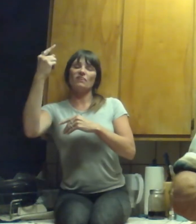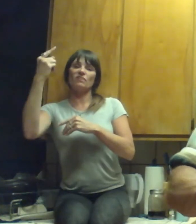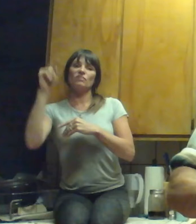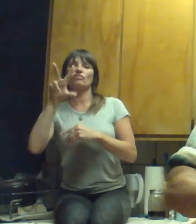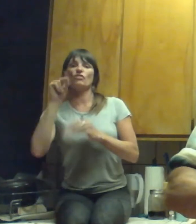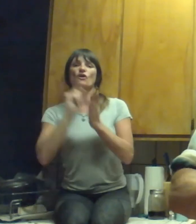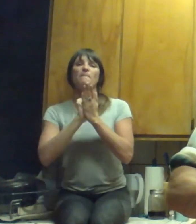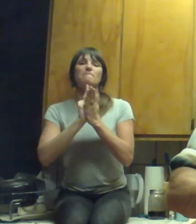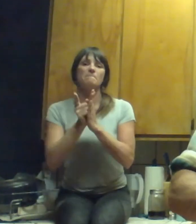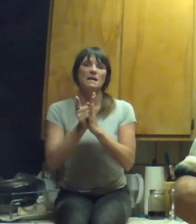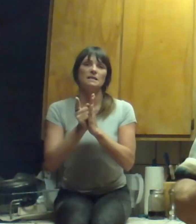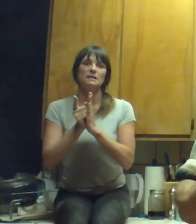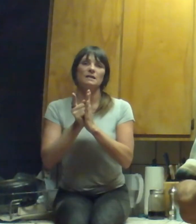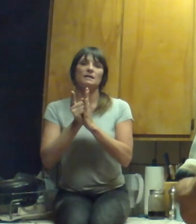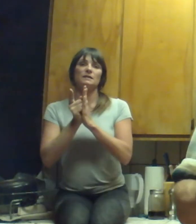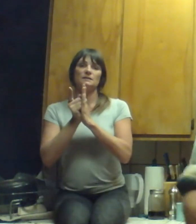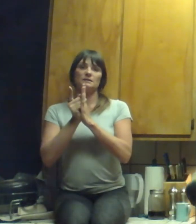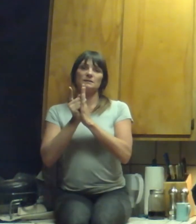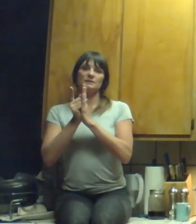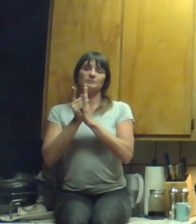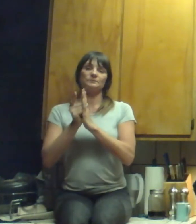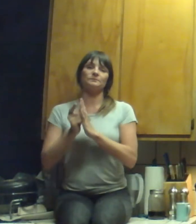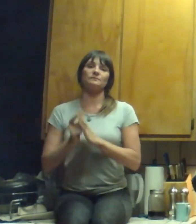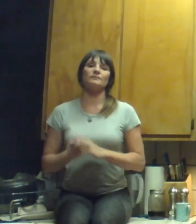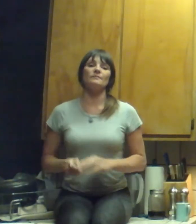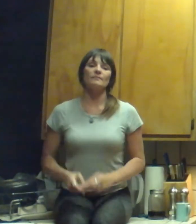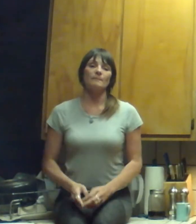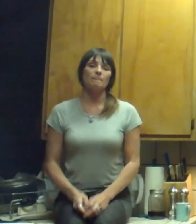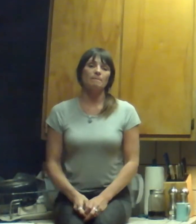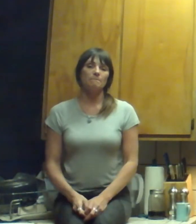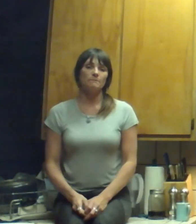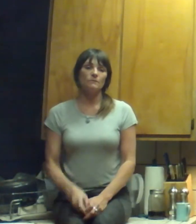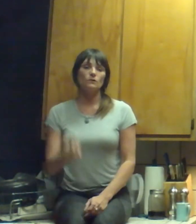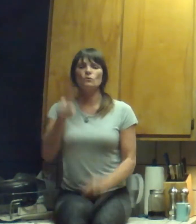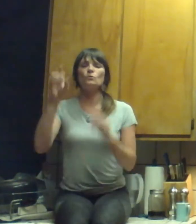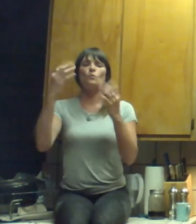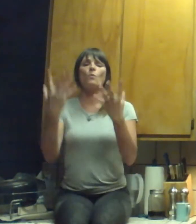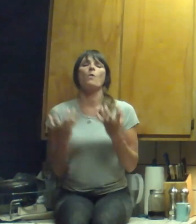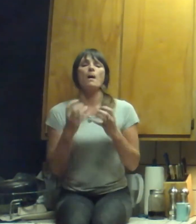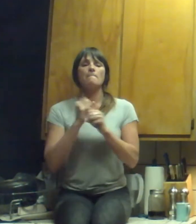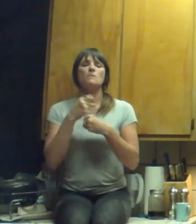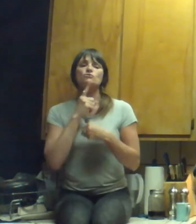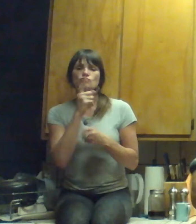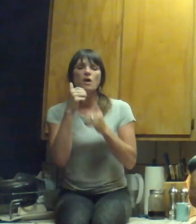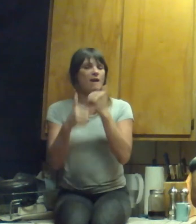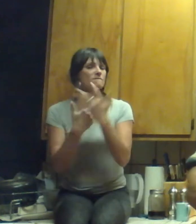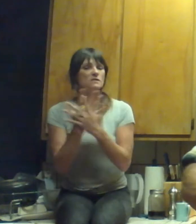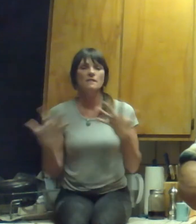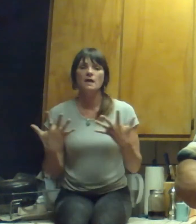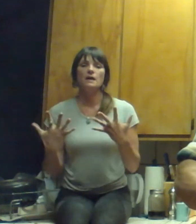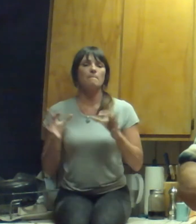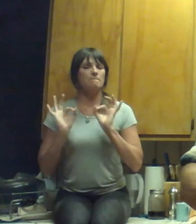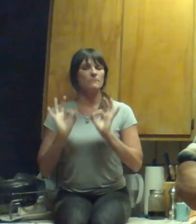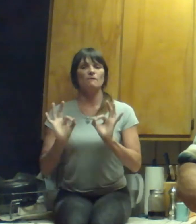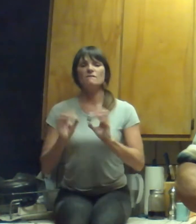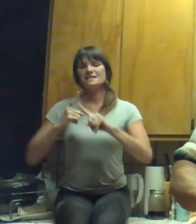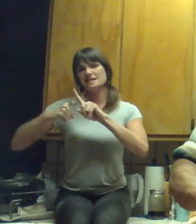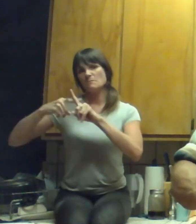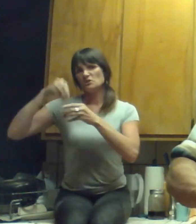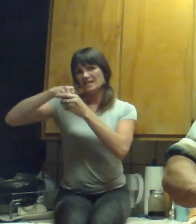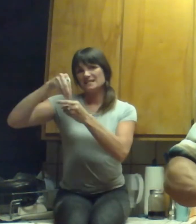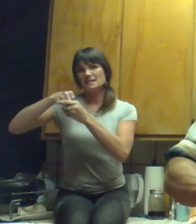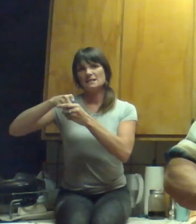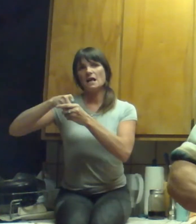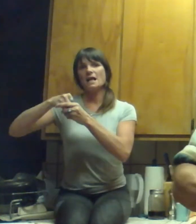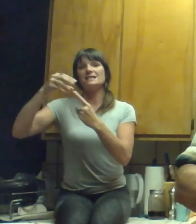is right there up to temperature, especially if you're using a cooking stone, a baking stone, which is